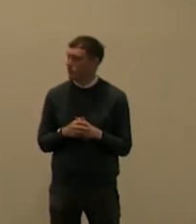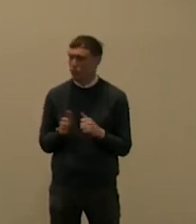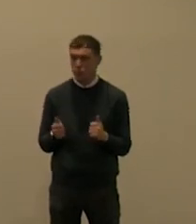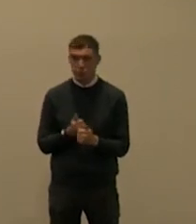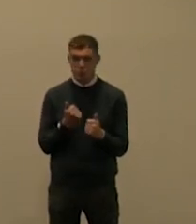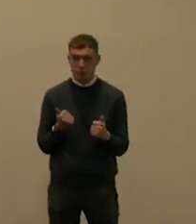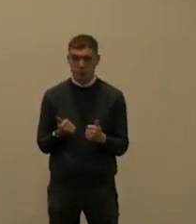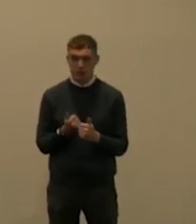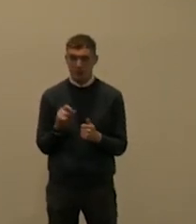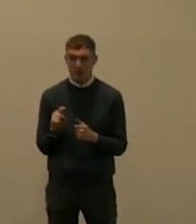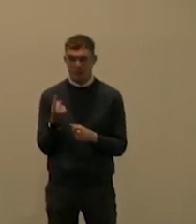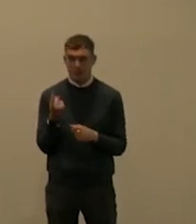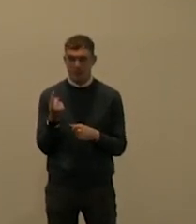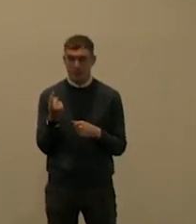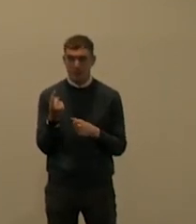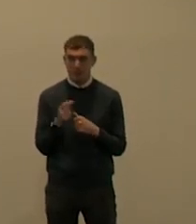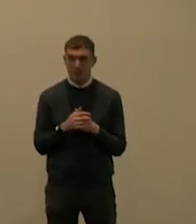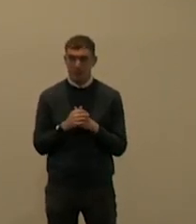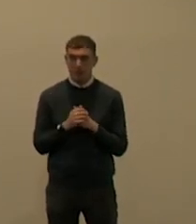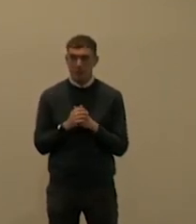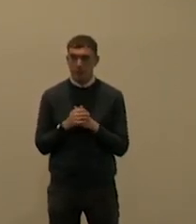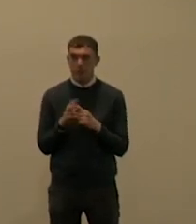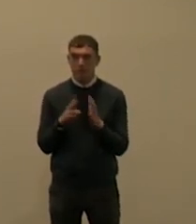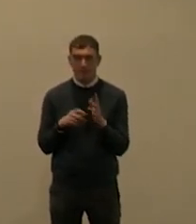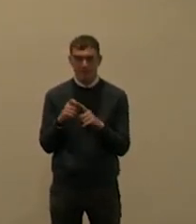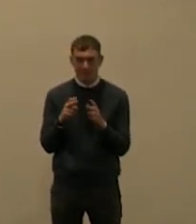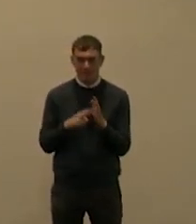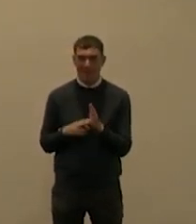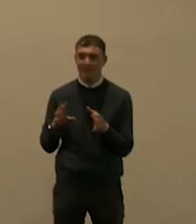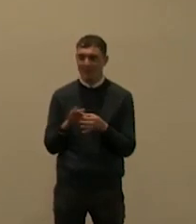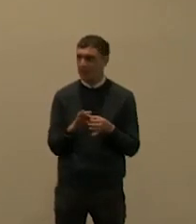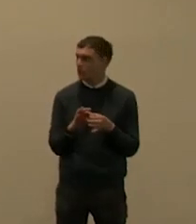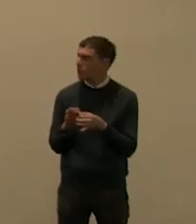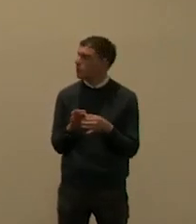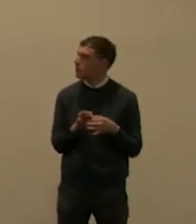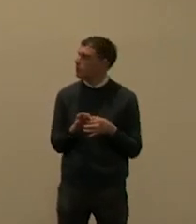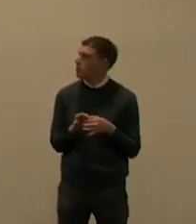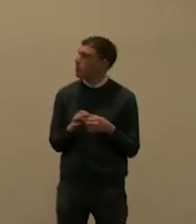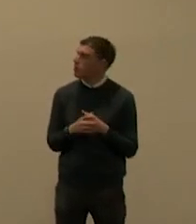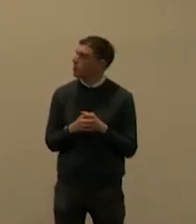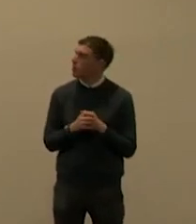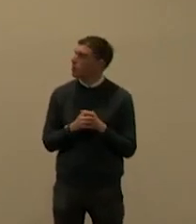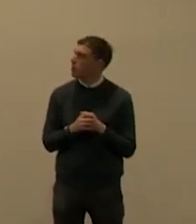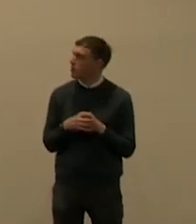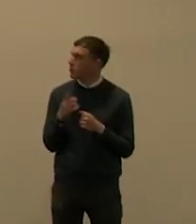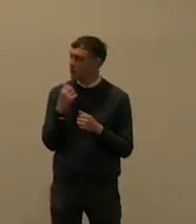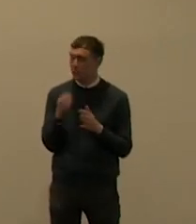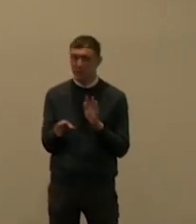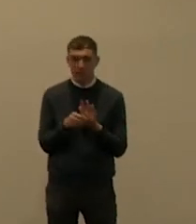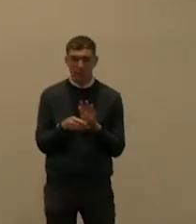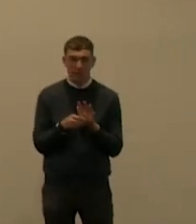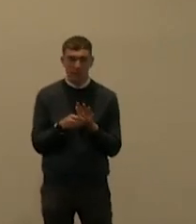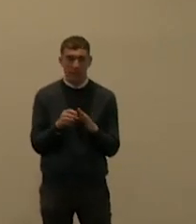Okay, first of all, the point-to-site VPN connection. We have here the client itself, so you can download the Azure